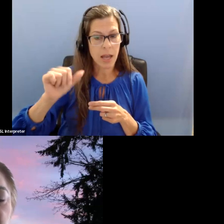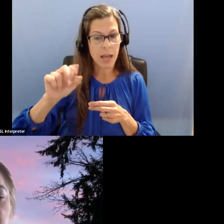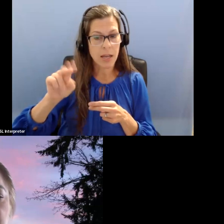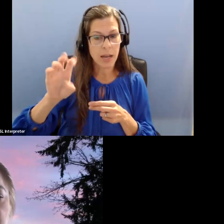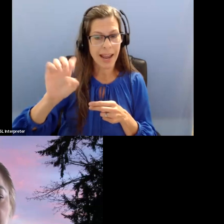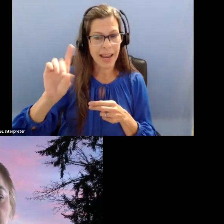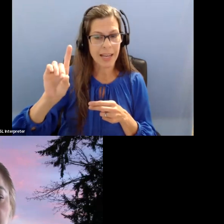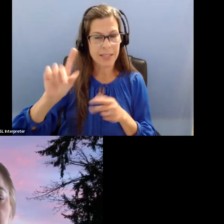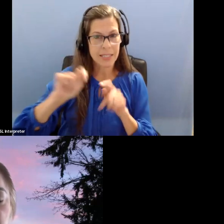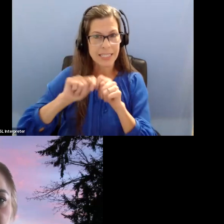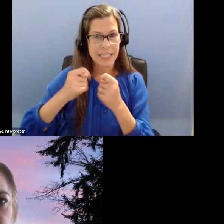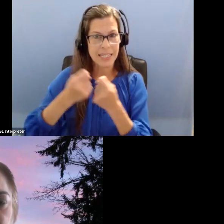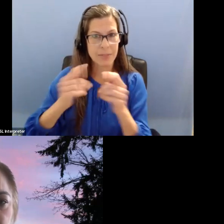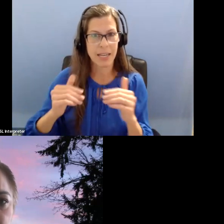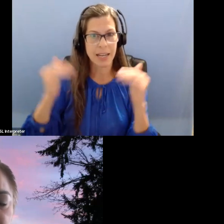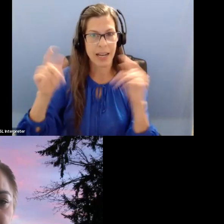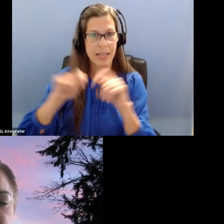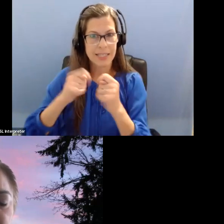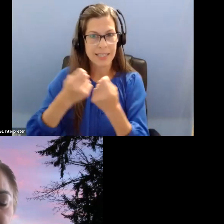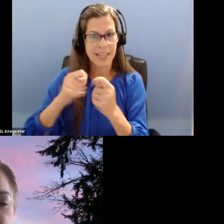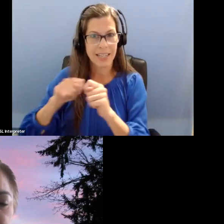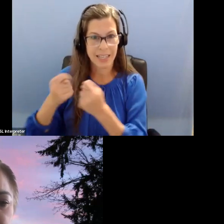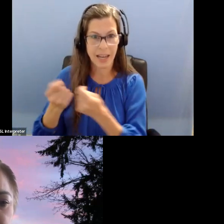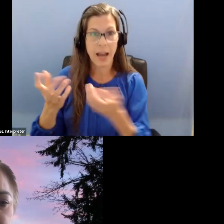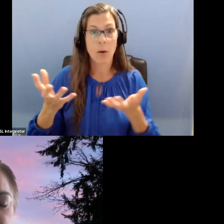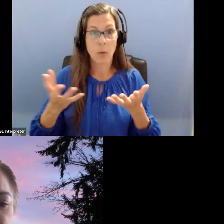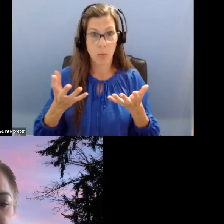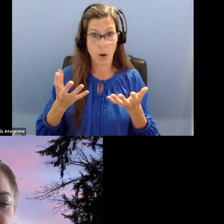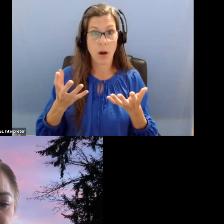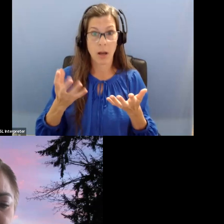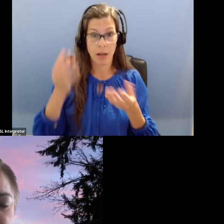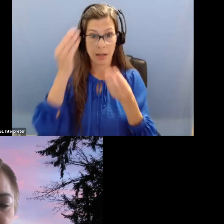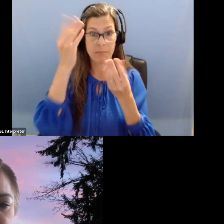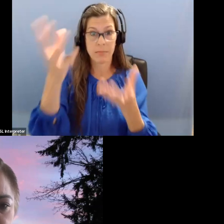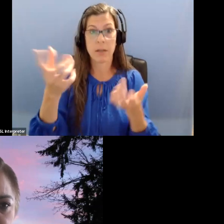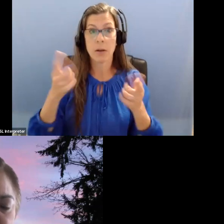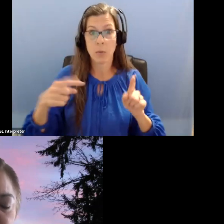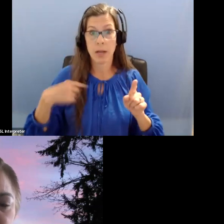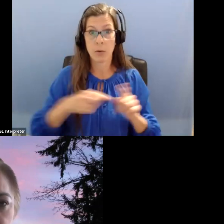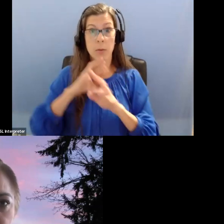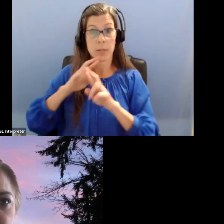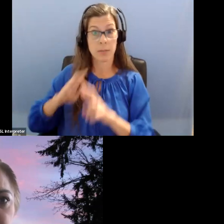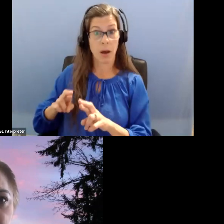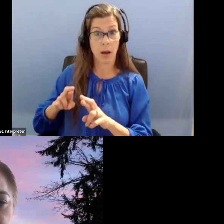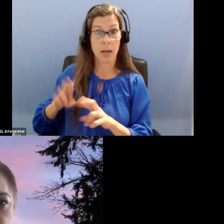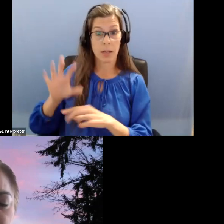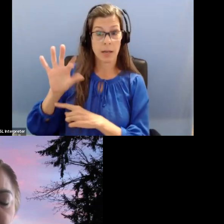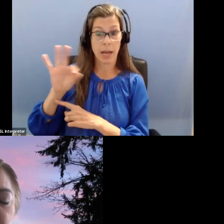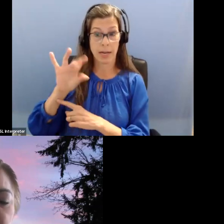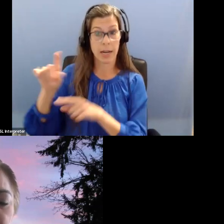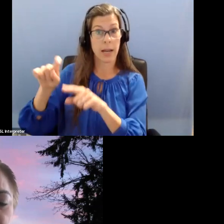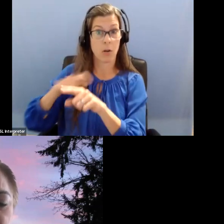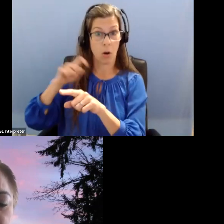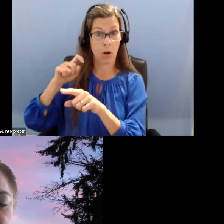teams. And I do want to make sure that when we respond to 988, every